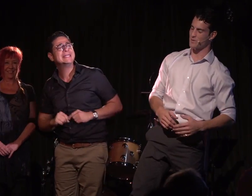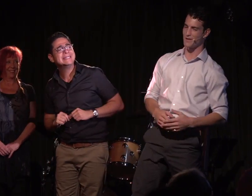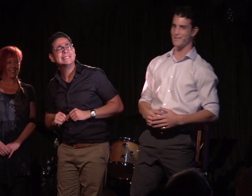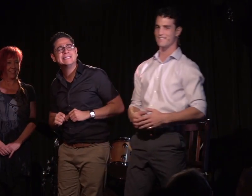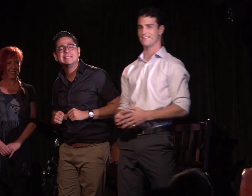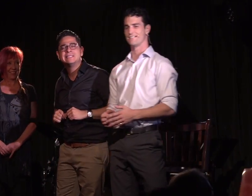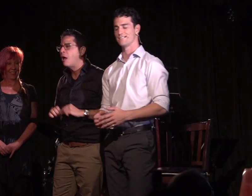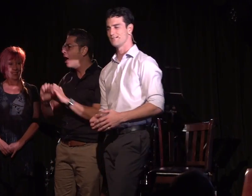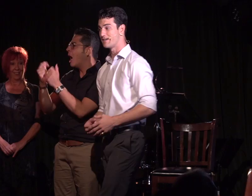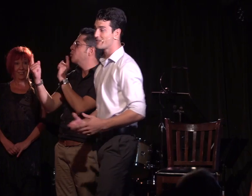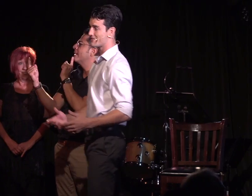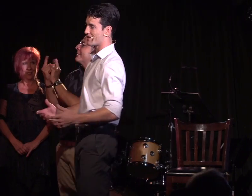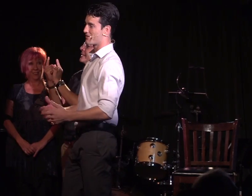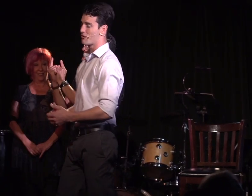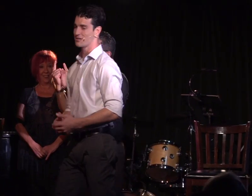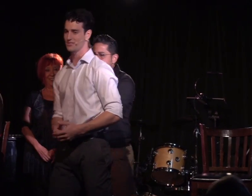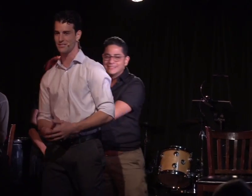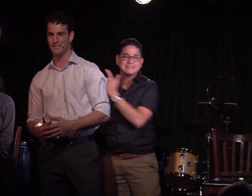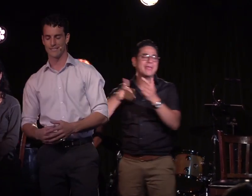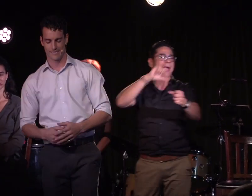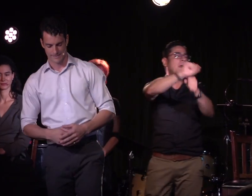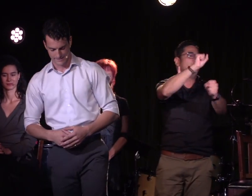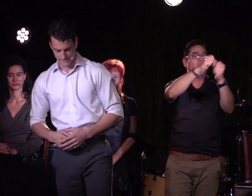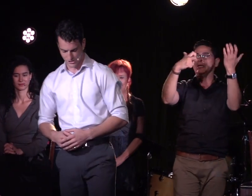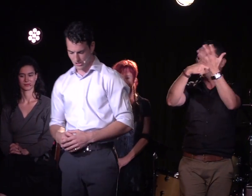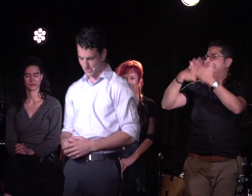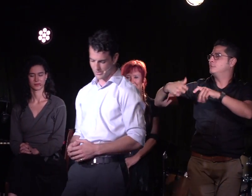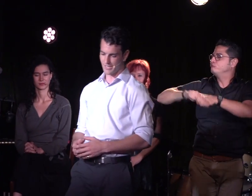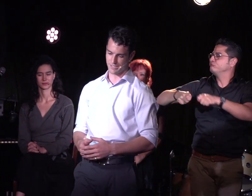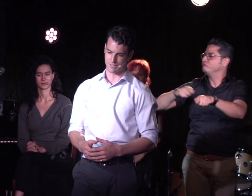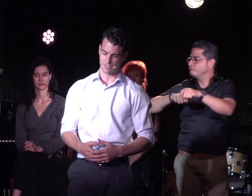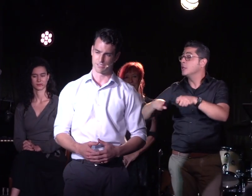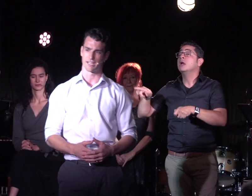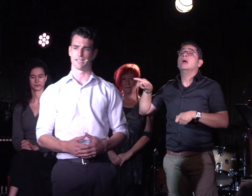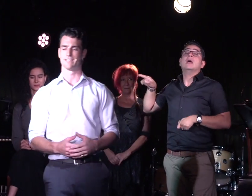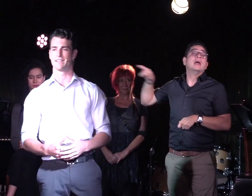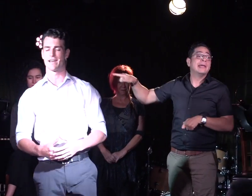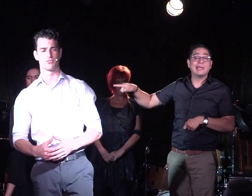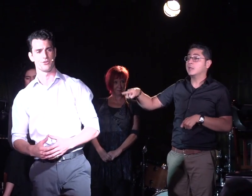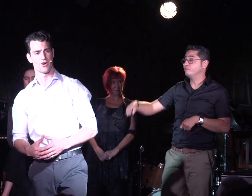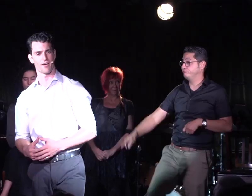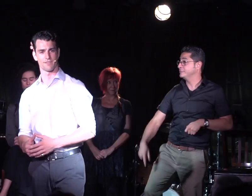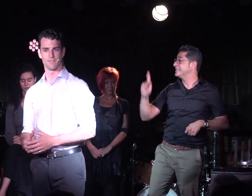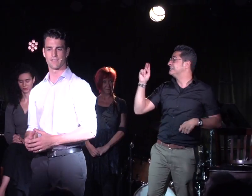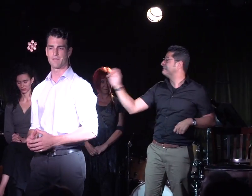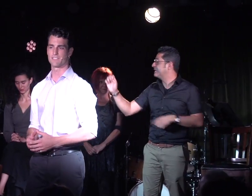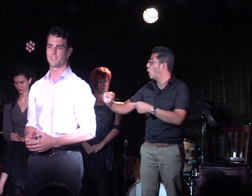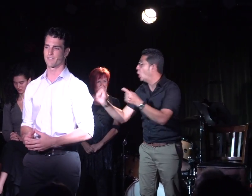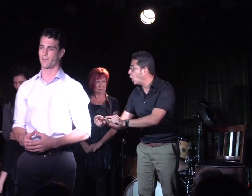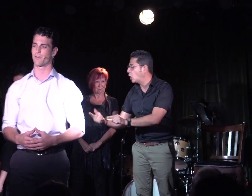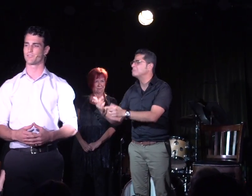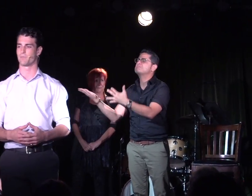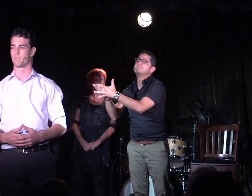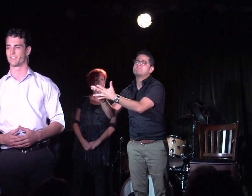How did we meet? Why, ticket taking, of course. She hurt her knee and decided to take the afternoon off and came to